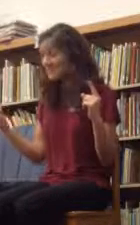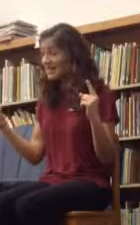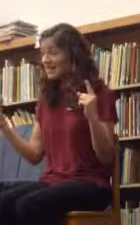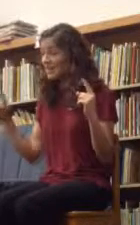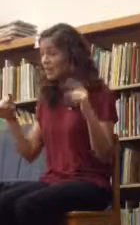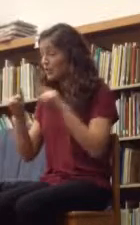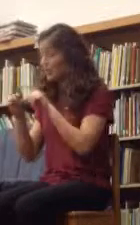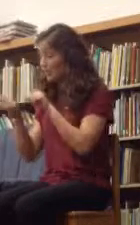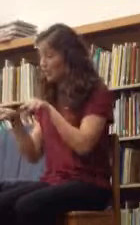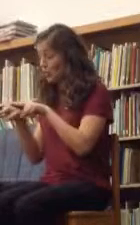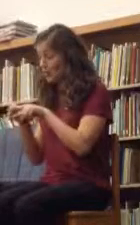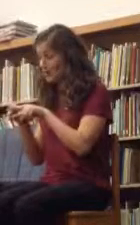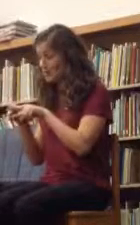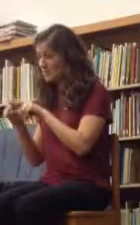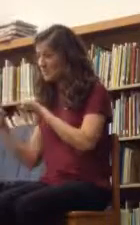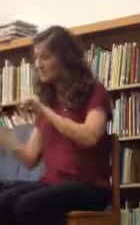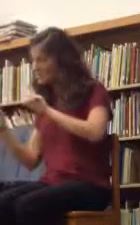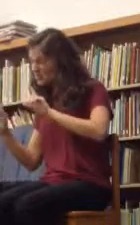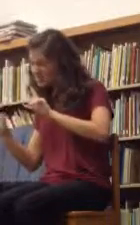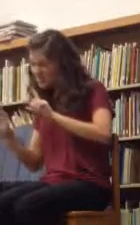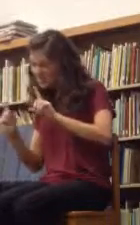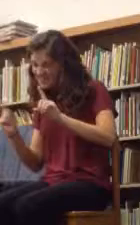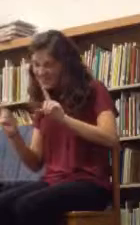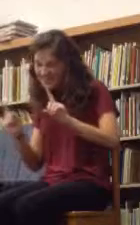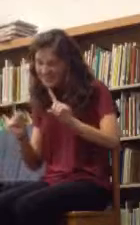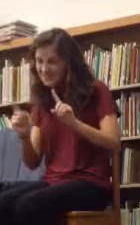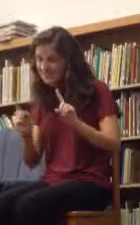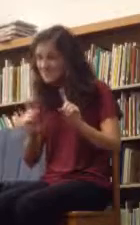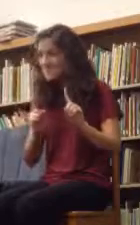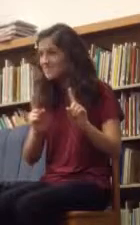Square ran after Triangle,